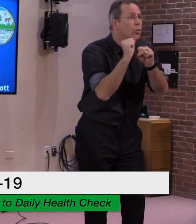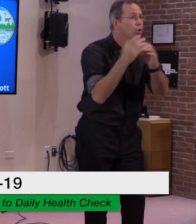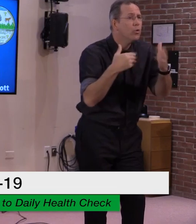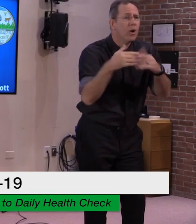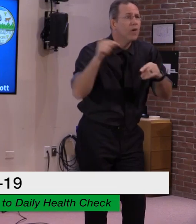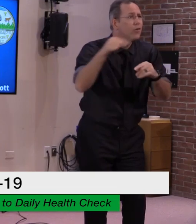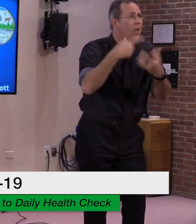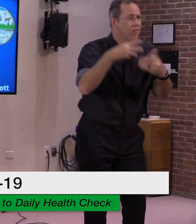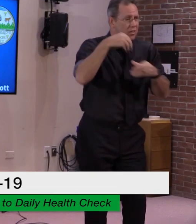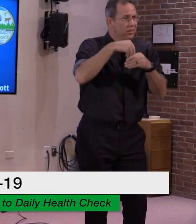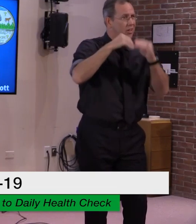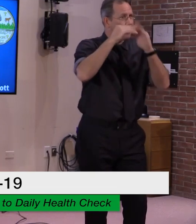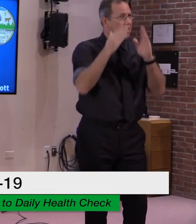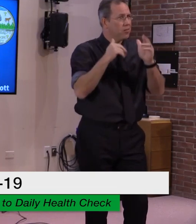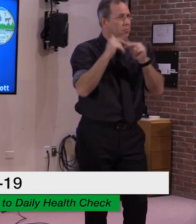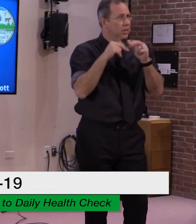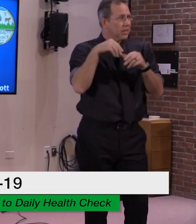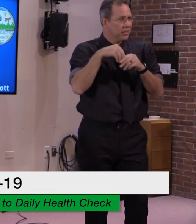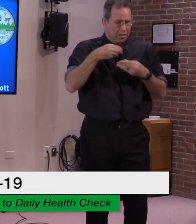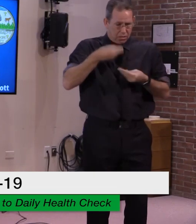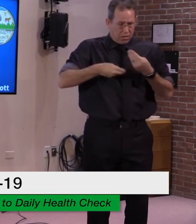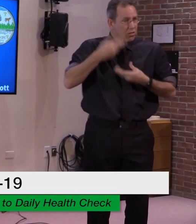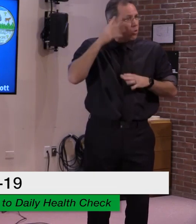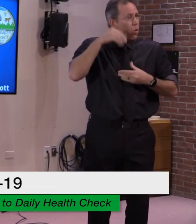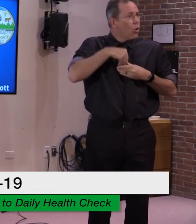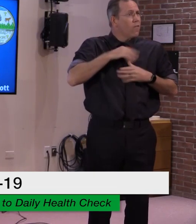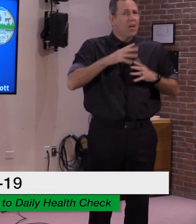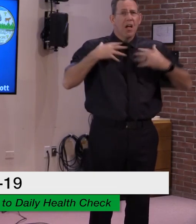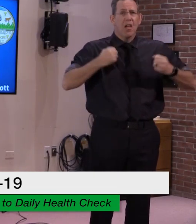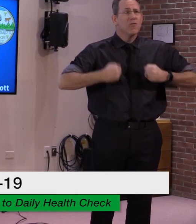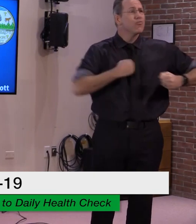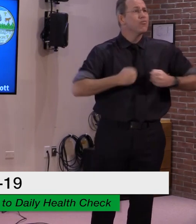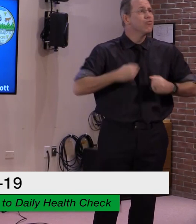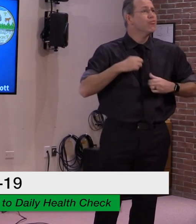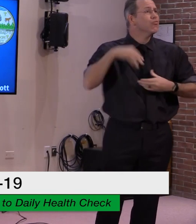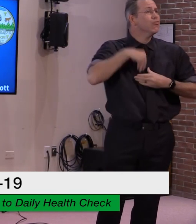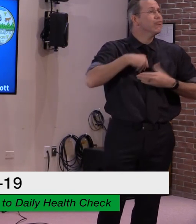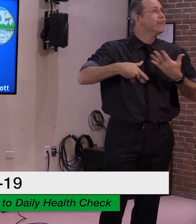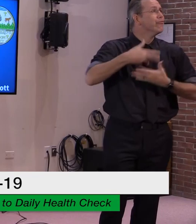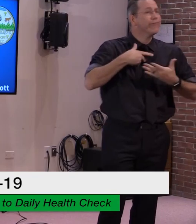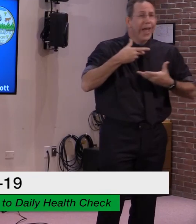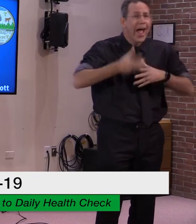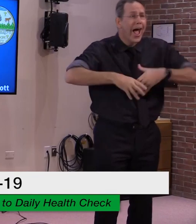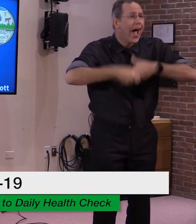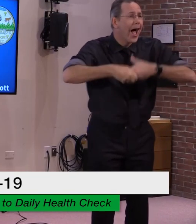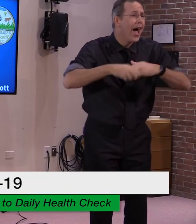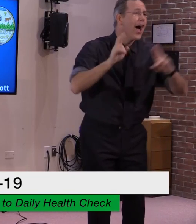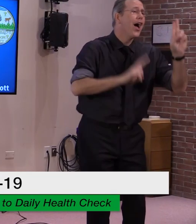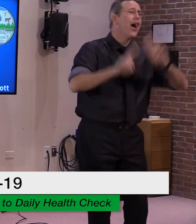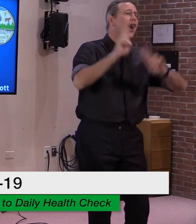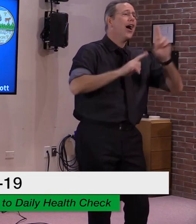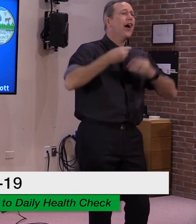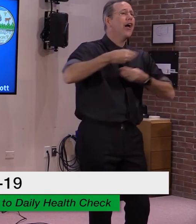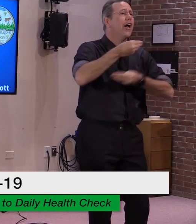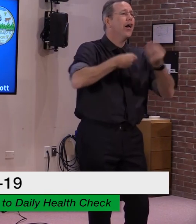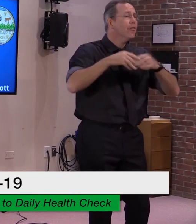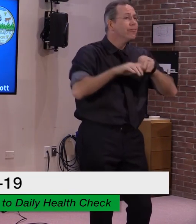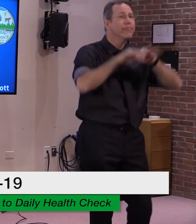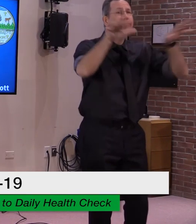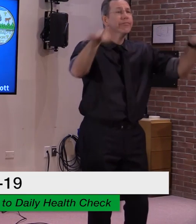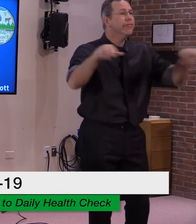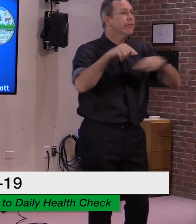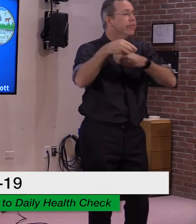virus that's why we place the restriction on gatherings and required quarantine for all non-essential